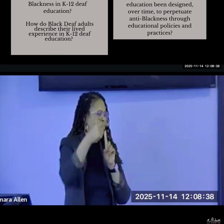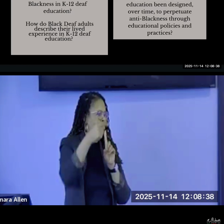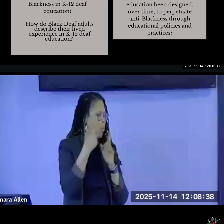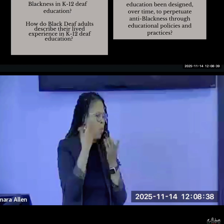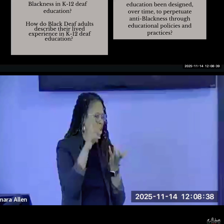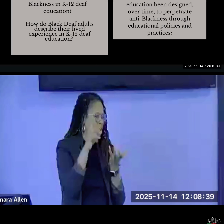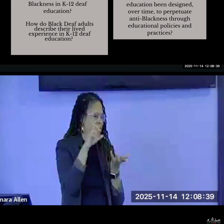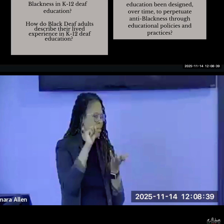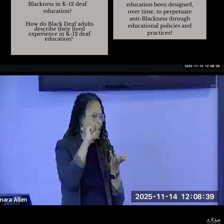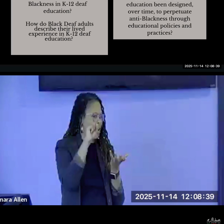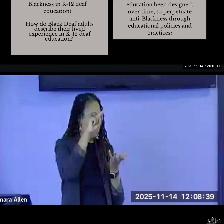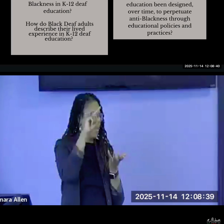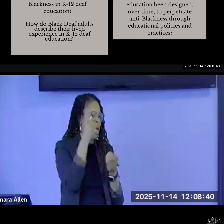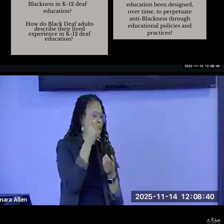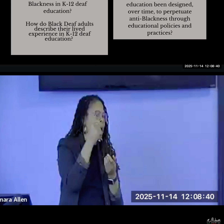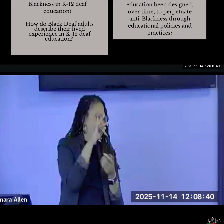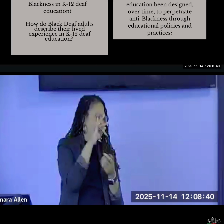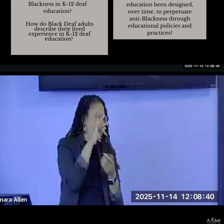Since